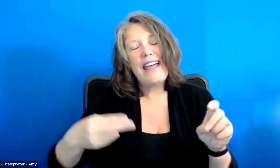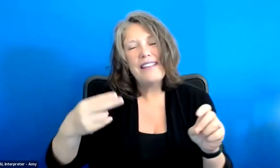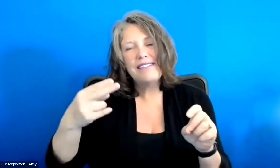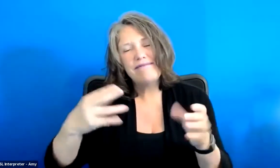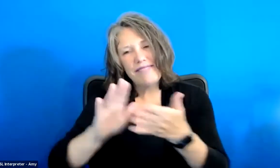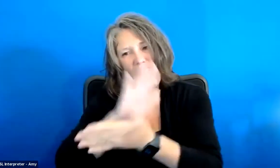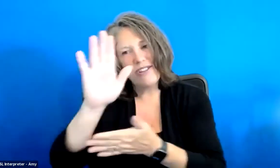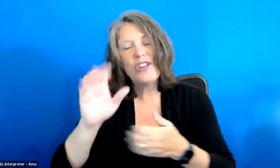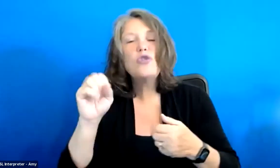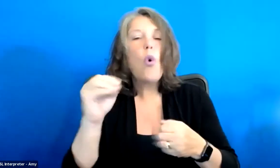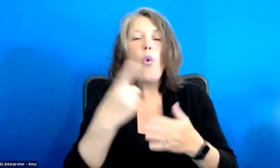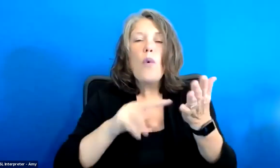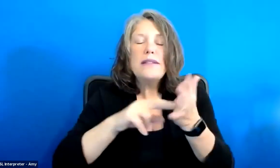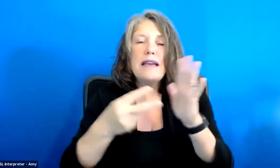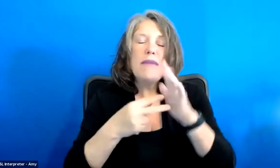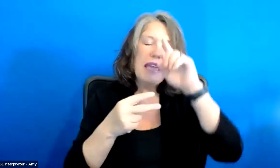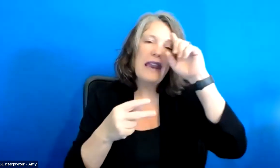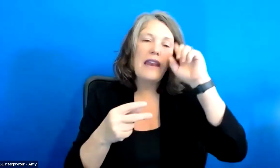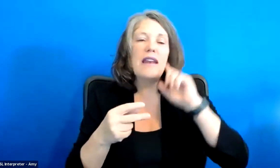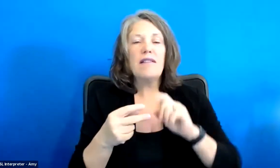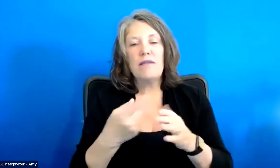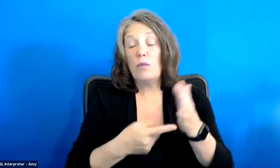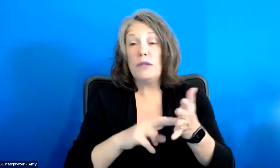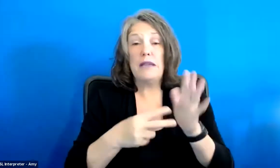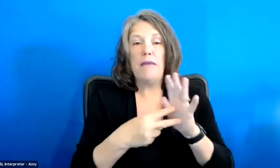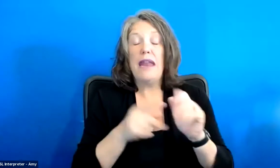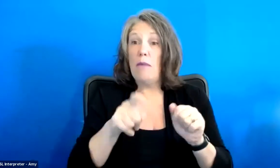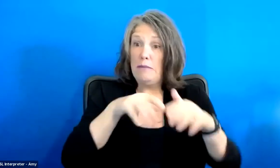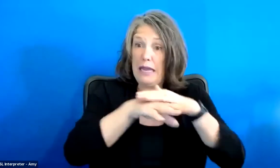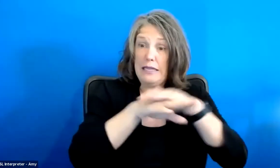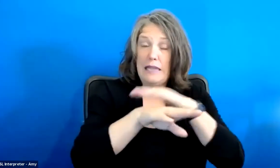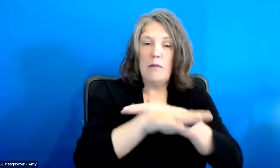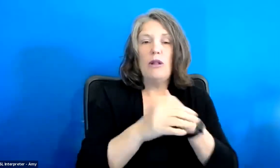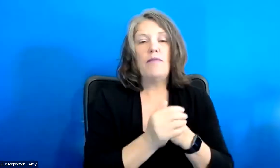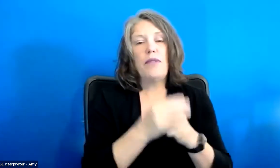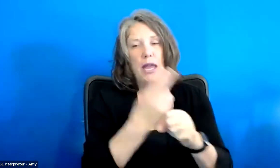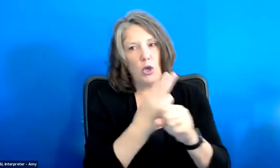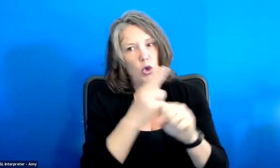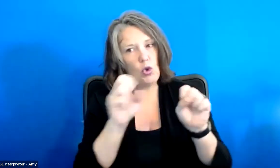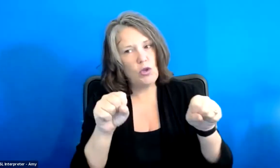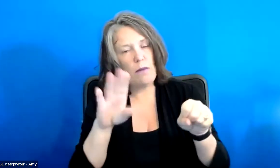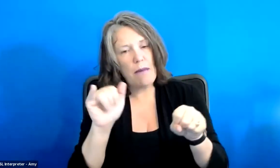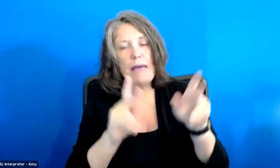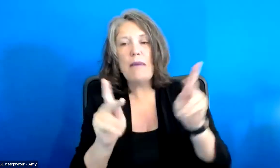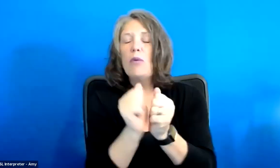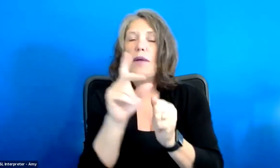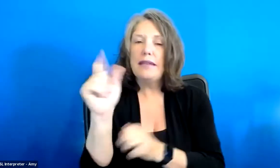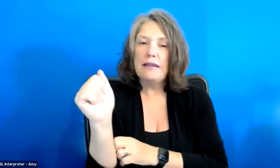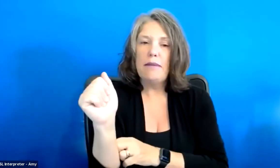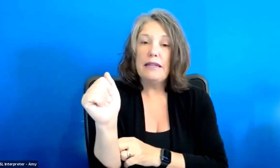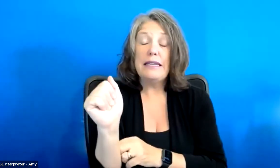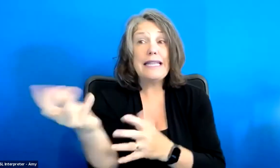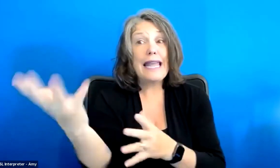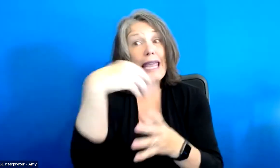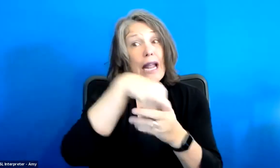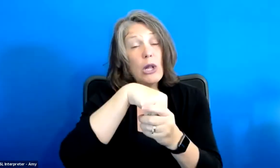So what does that mean? Higher education programs must be accessible to and usable by people with disabilities,